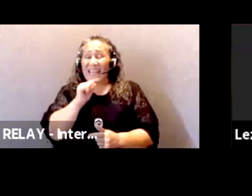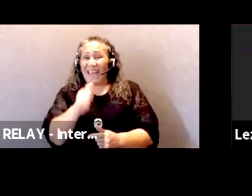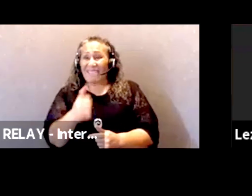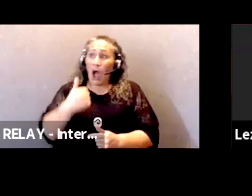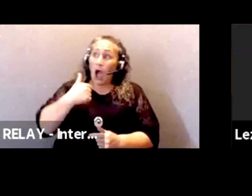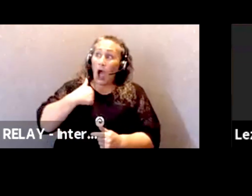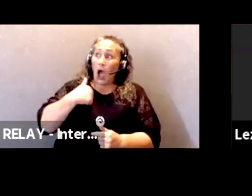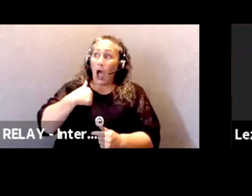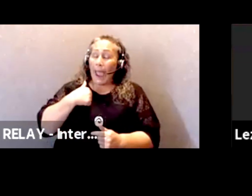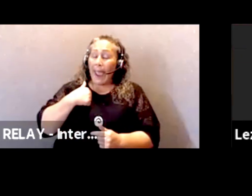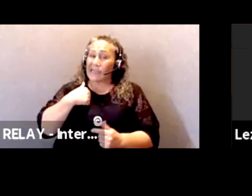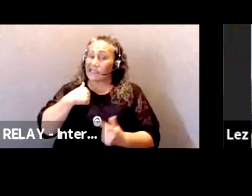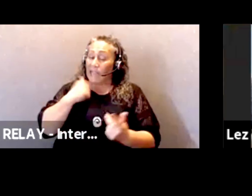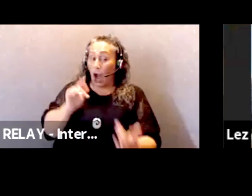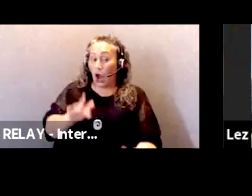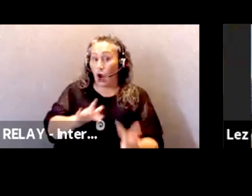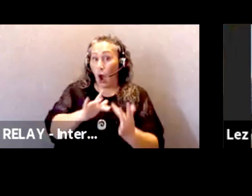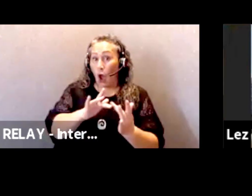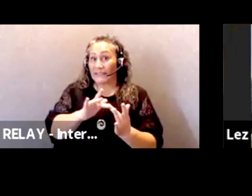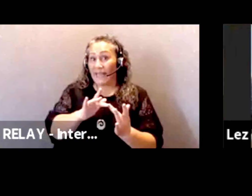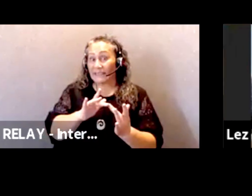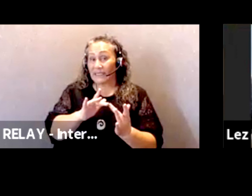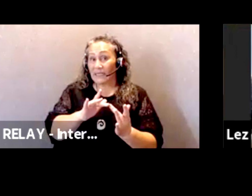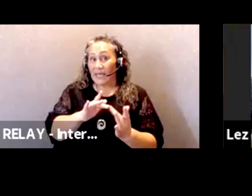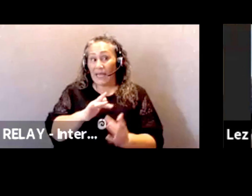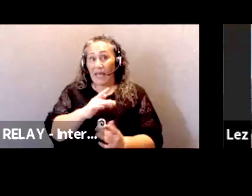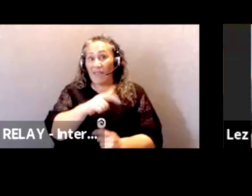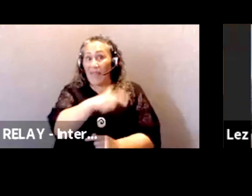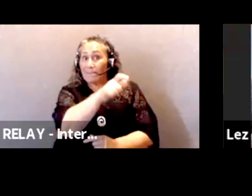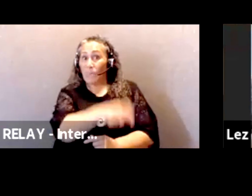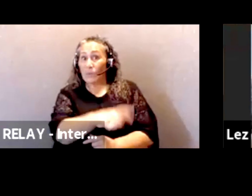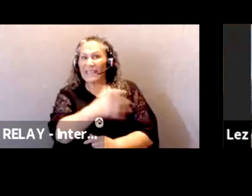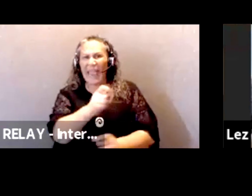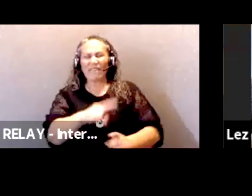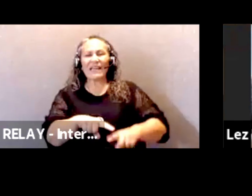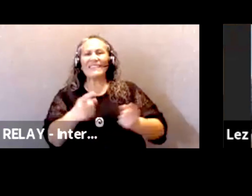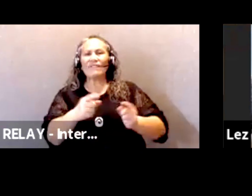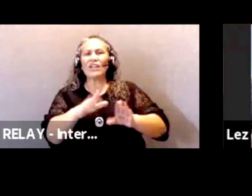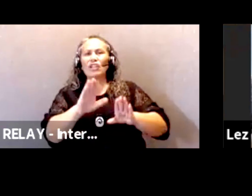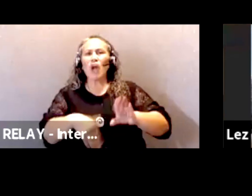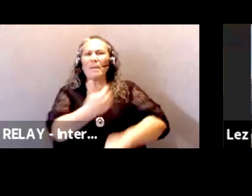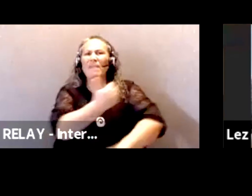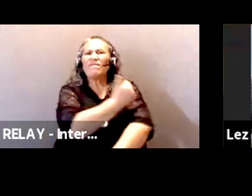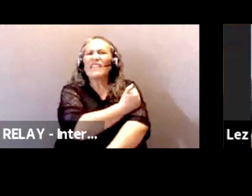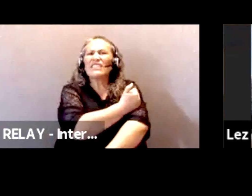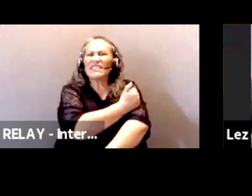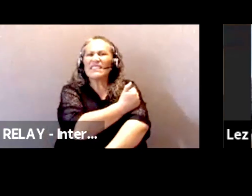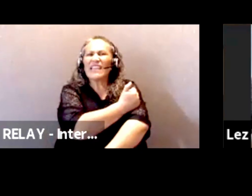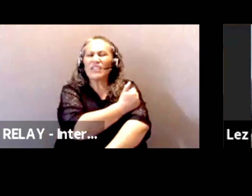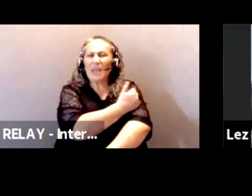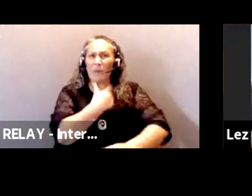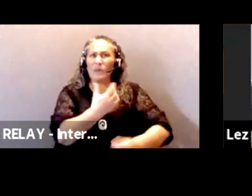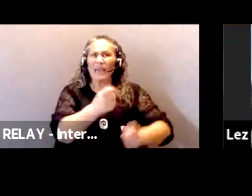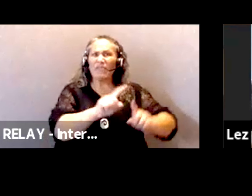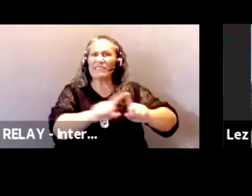with another person who's been vaccinated with a different vaccination, say like the Sputnik or Moderna or